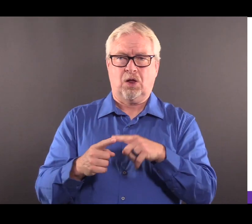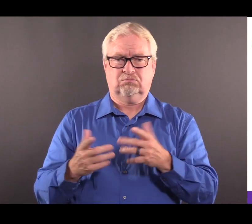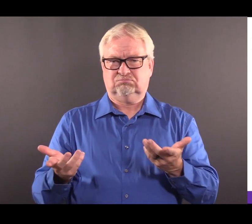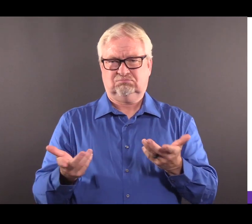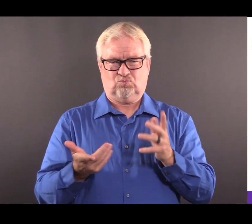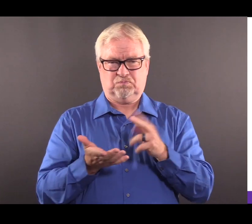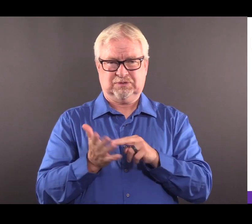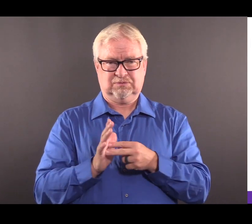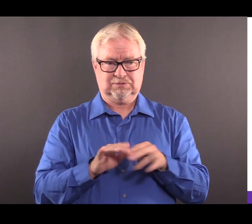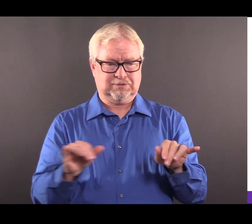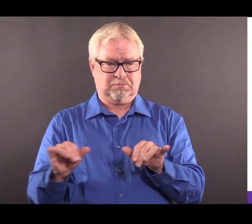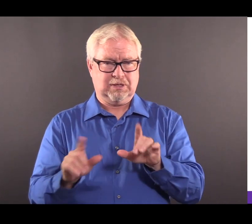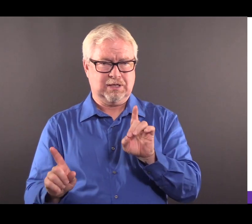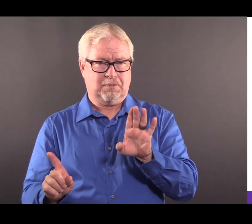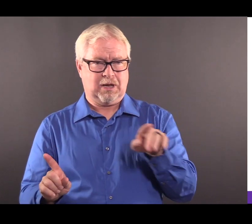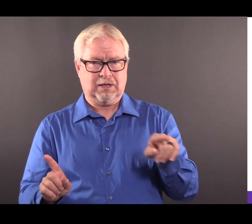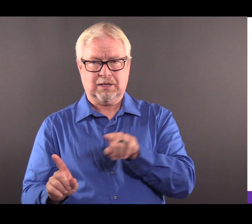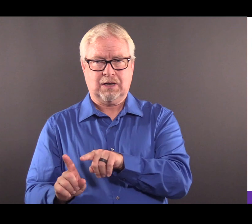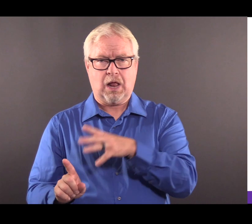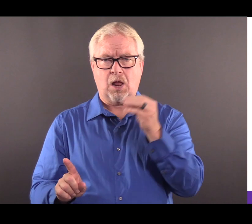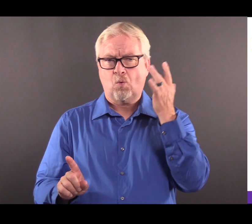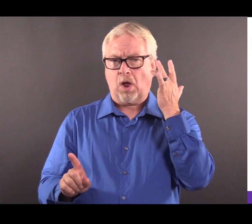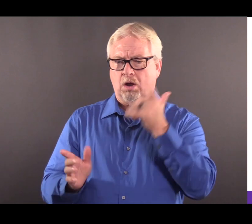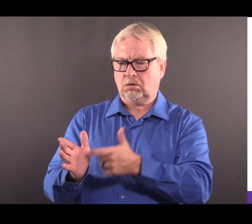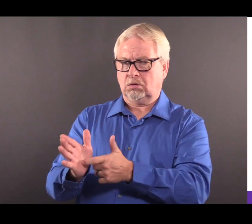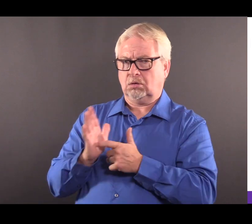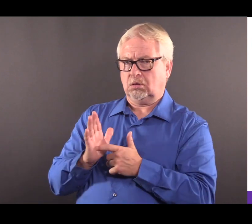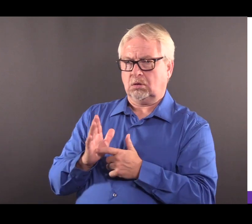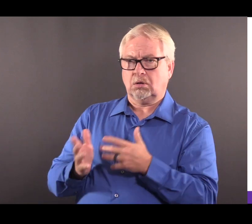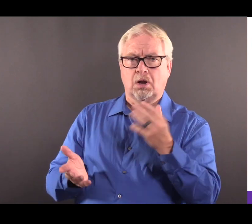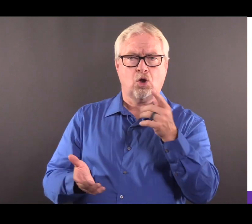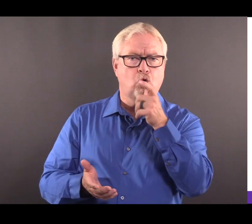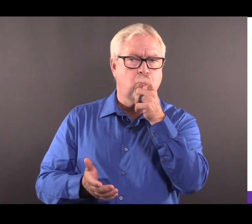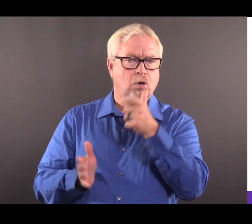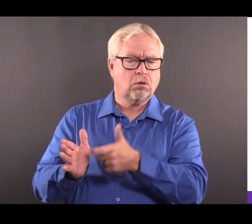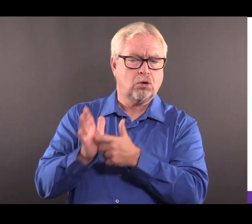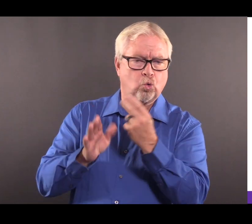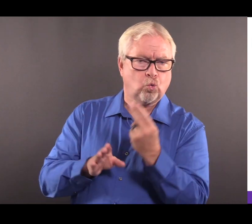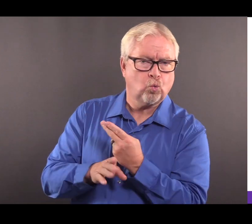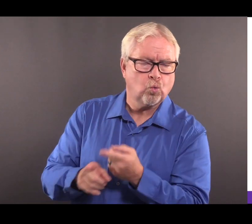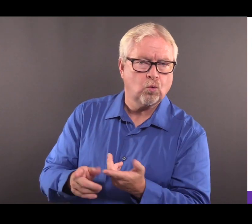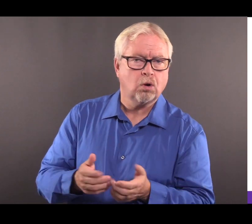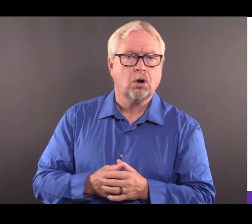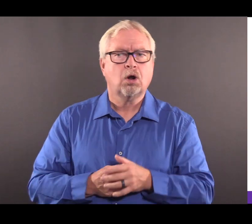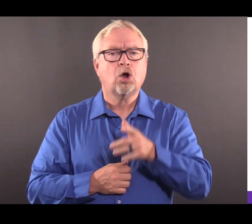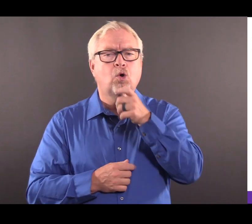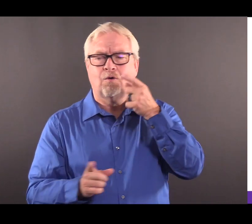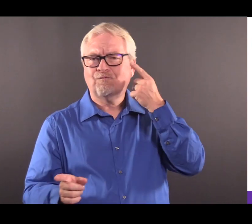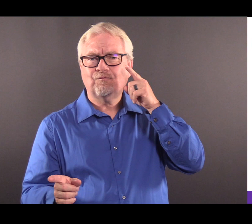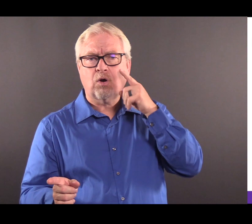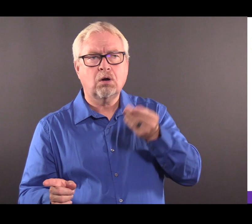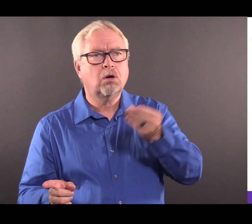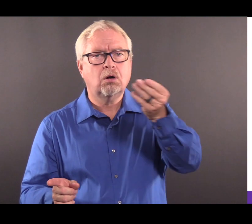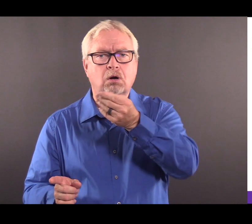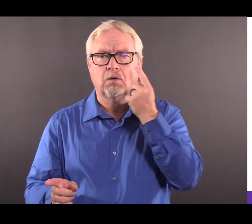provide an overview of what a comparable database is, why it's required, who is required to